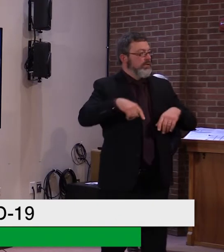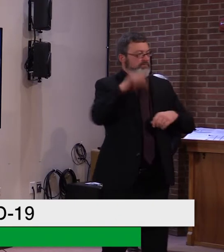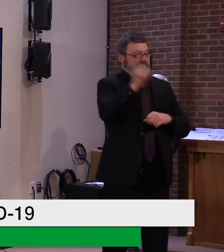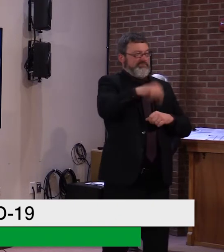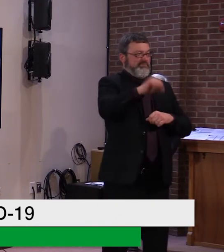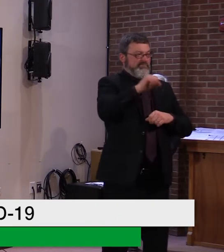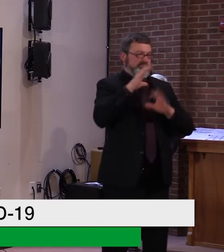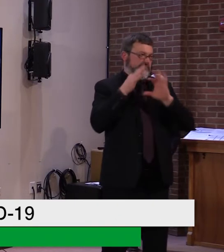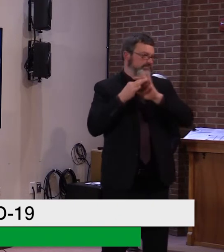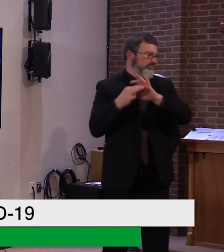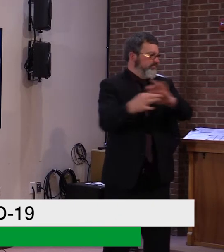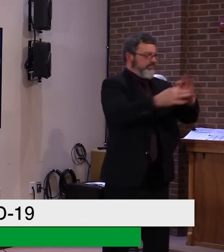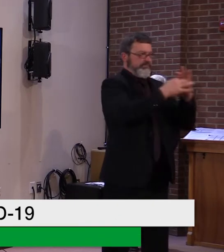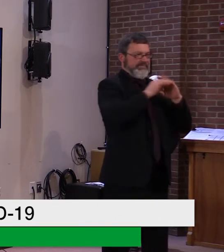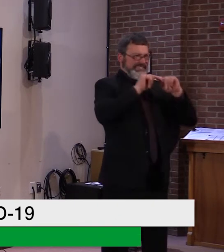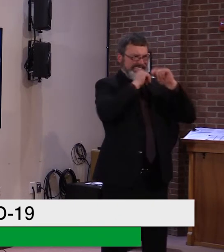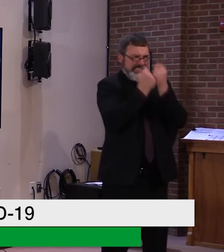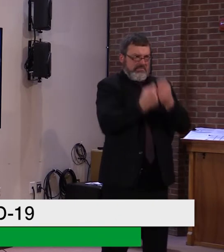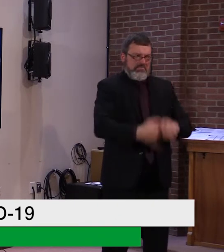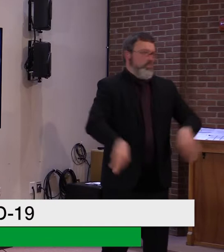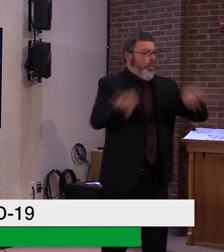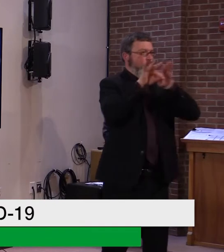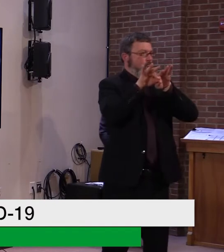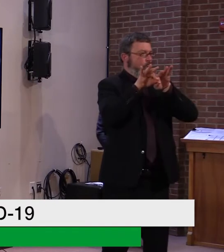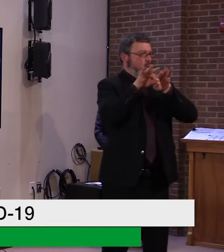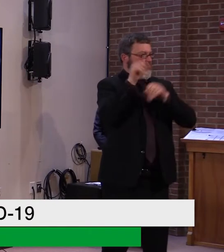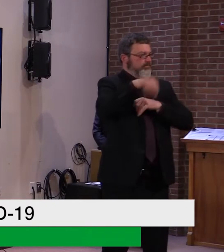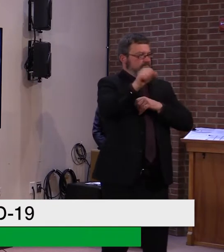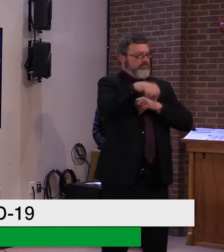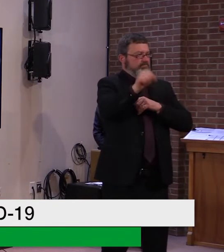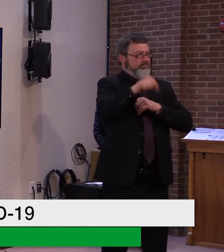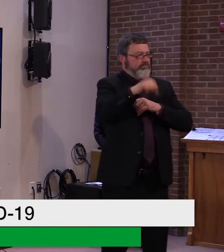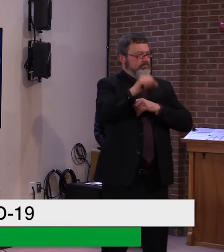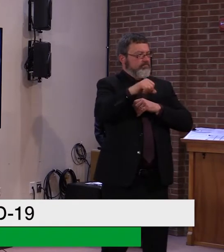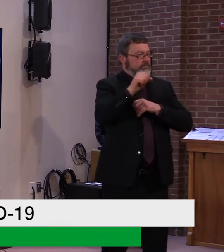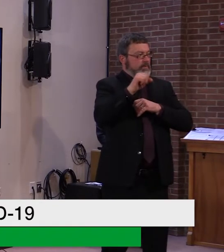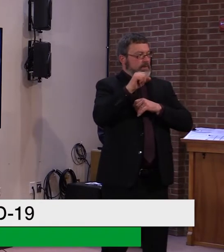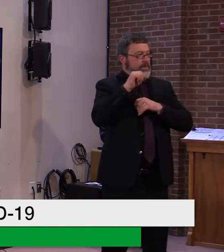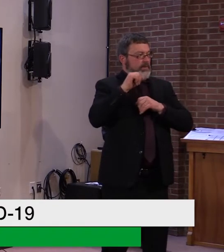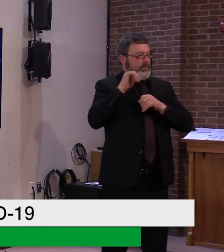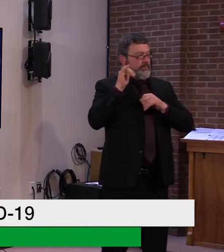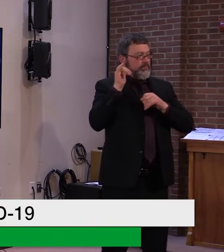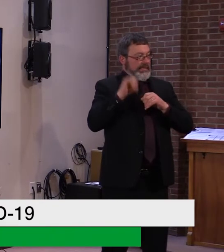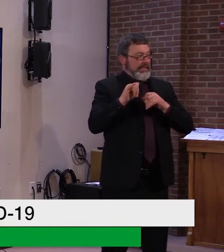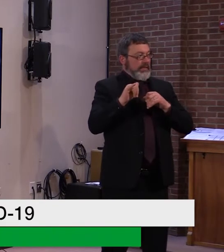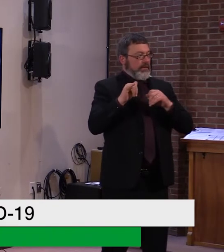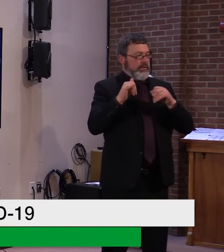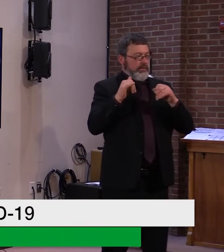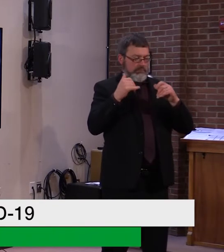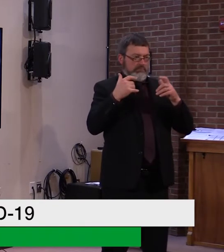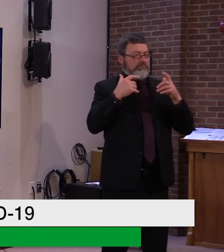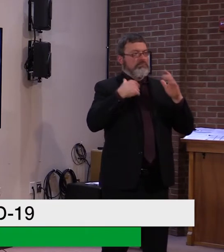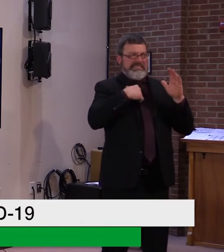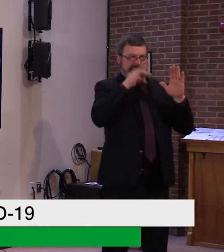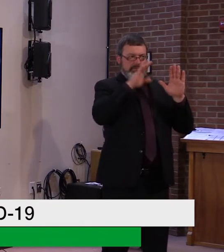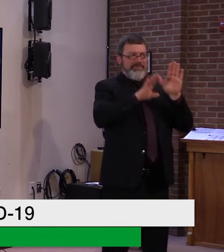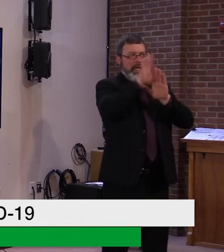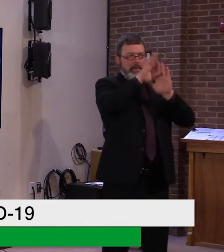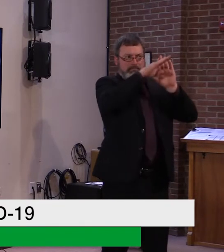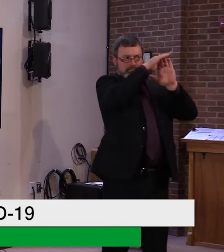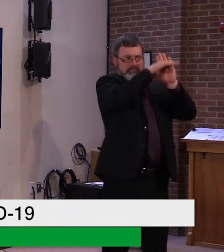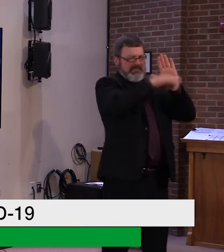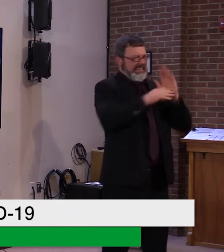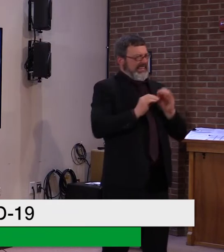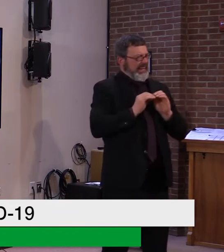industry and they've been incredibly good partners in developing guidelines they're the circuits in the country and as you